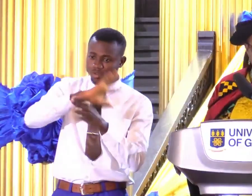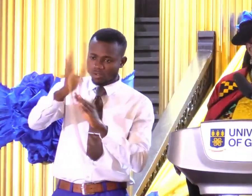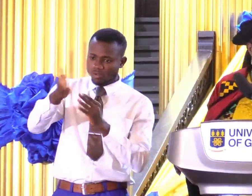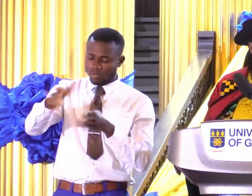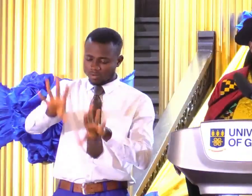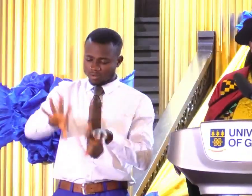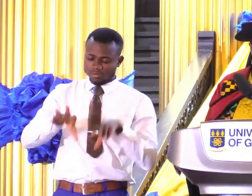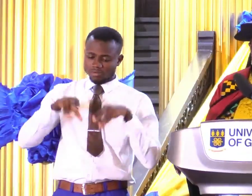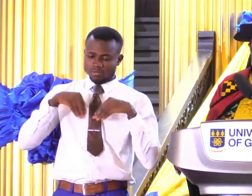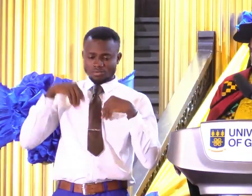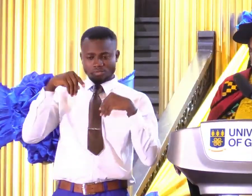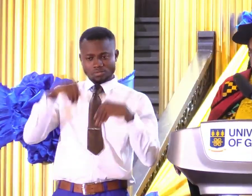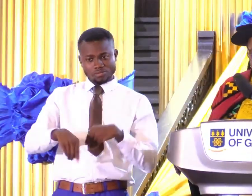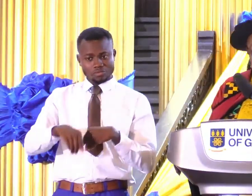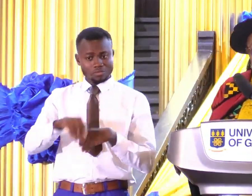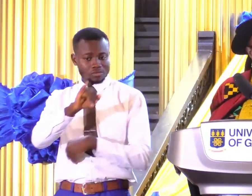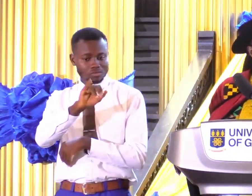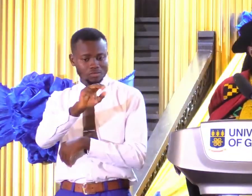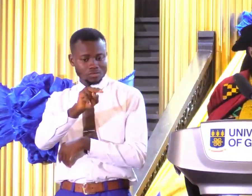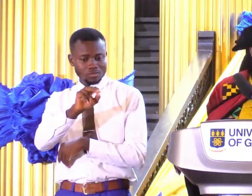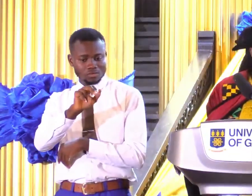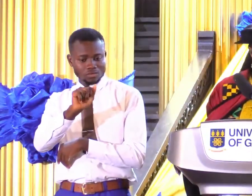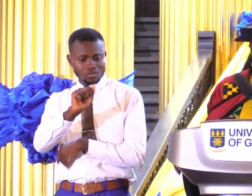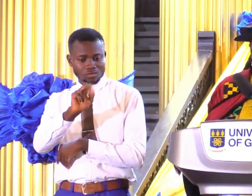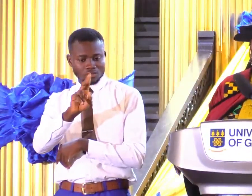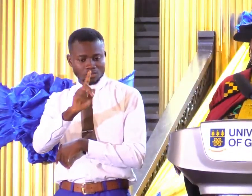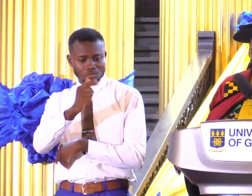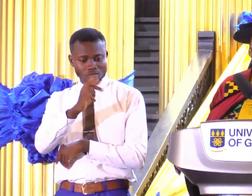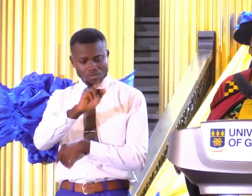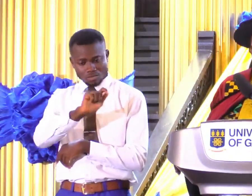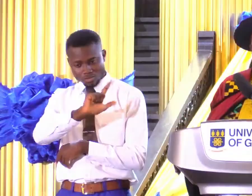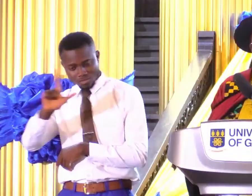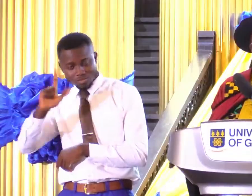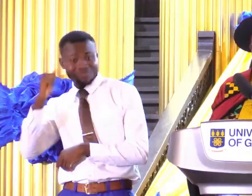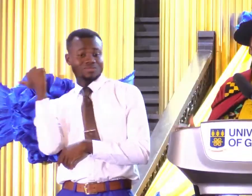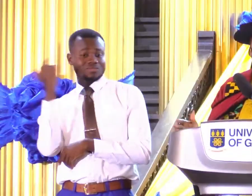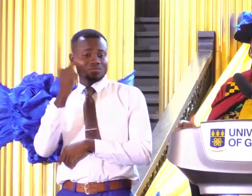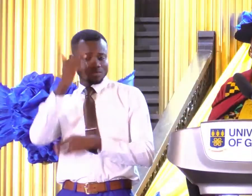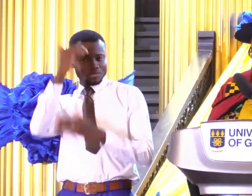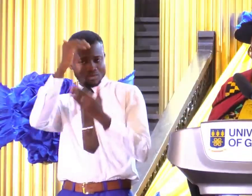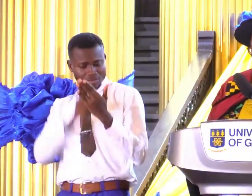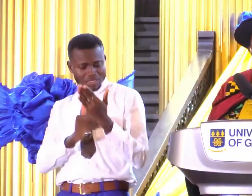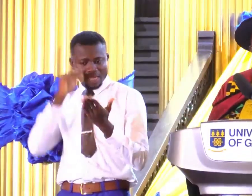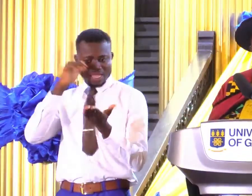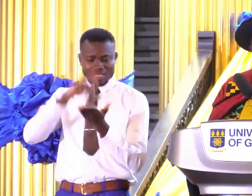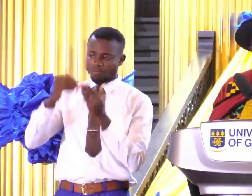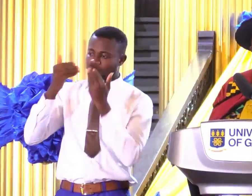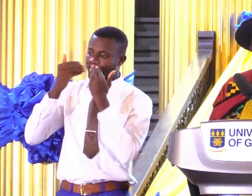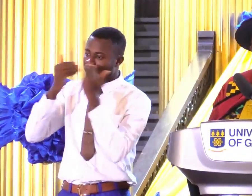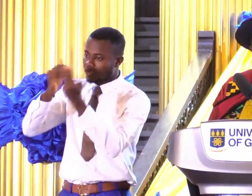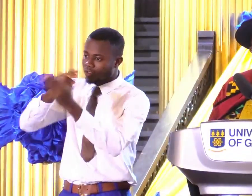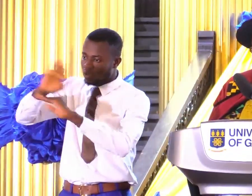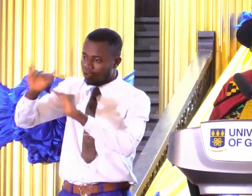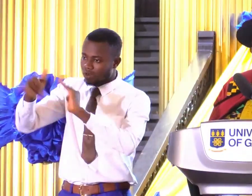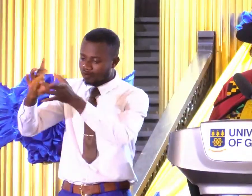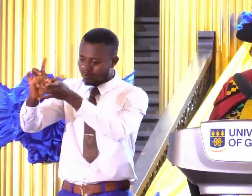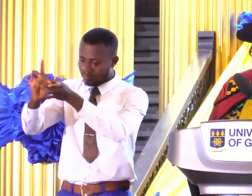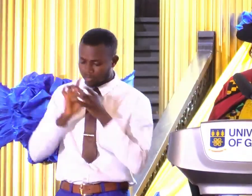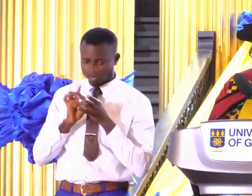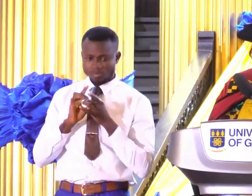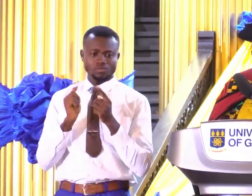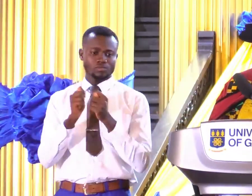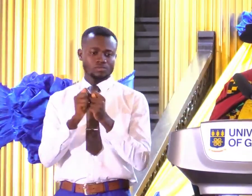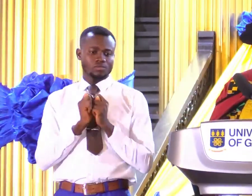this academic year on such a high note. And now, thanks to all of you for joining us together